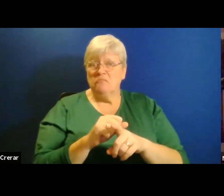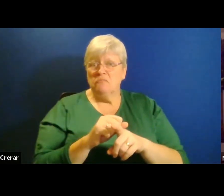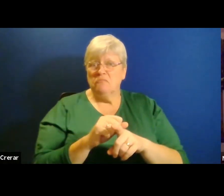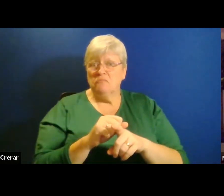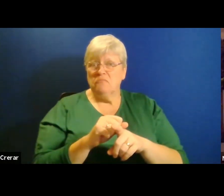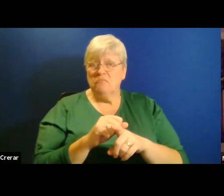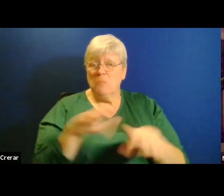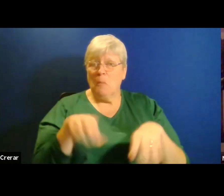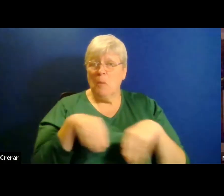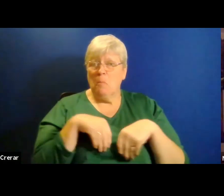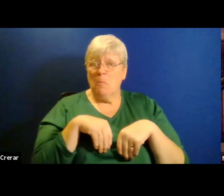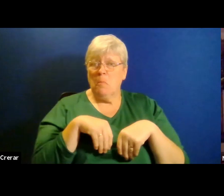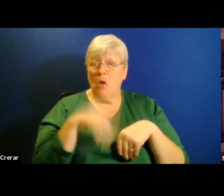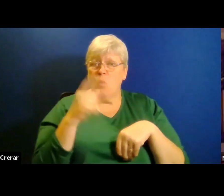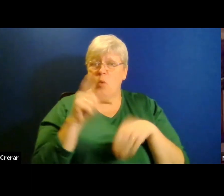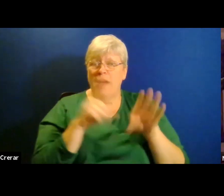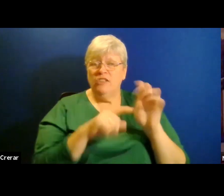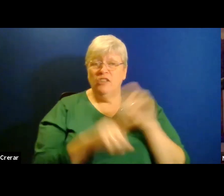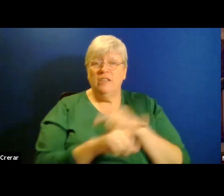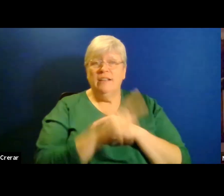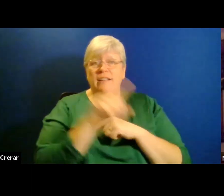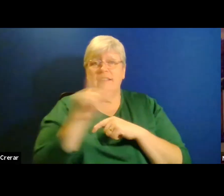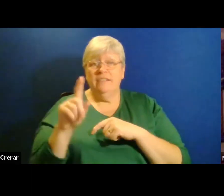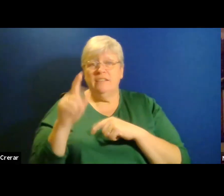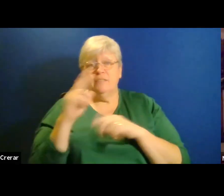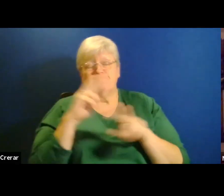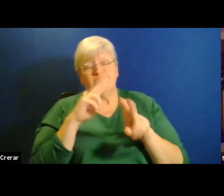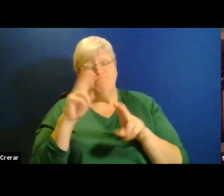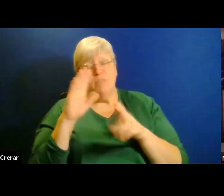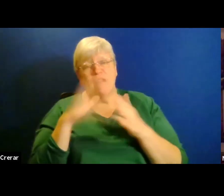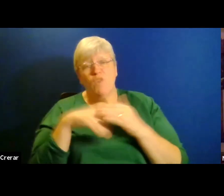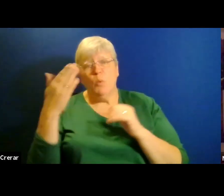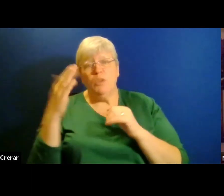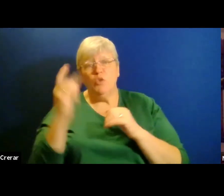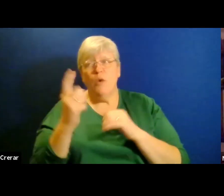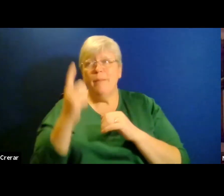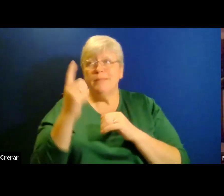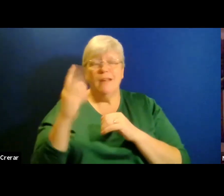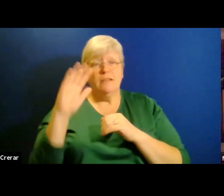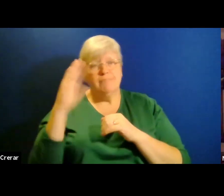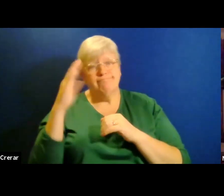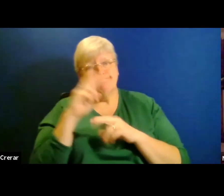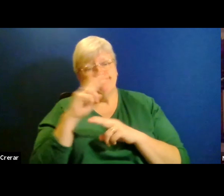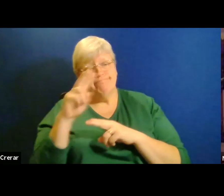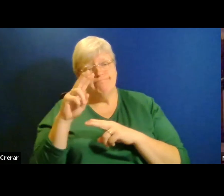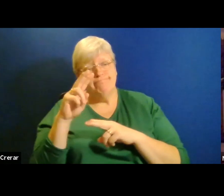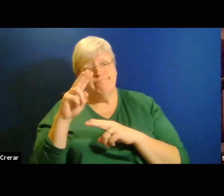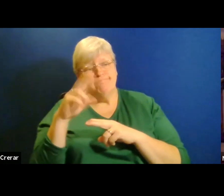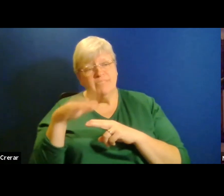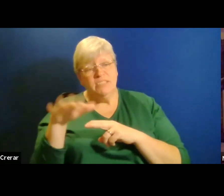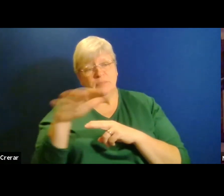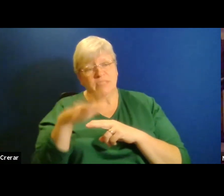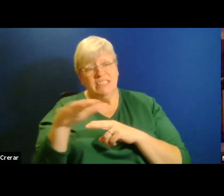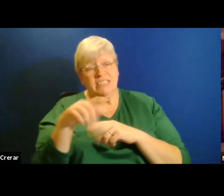A year on, I looked out from the upstairs window at the place where you